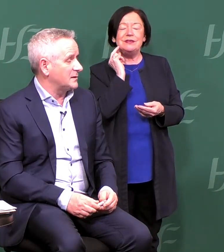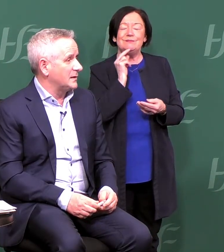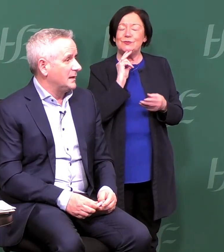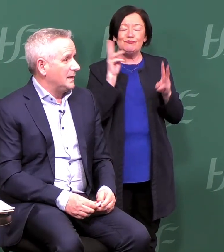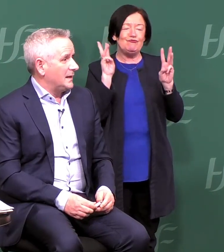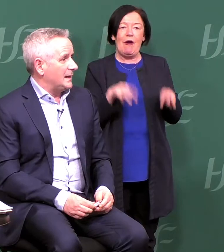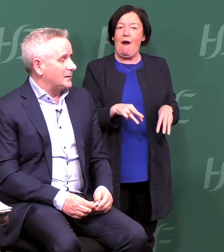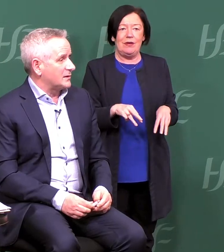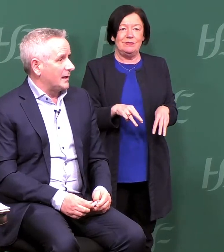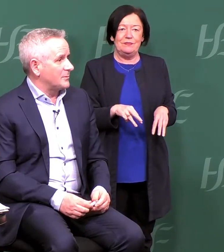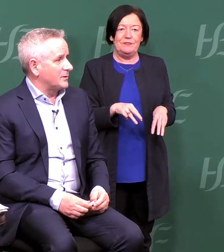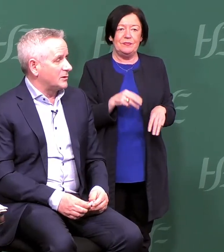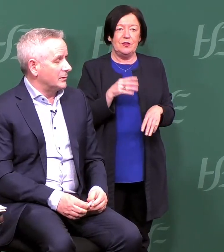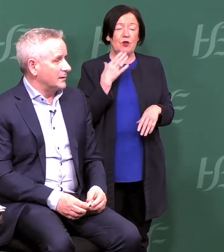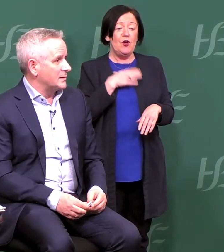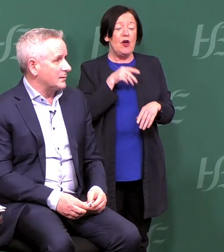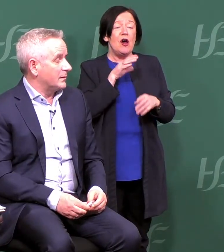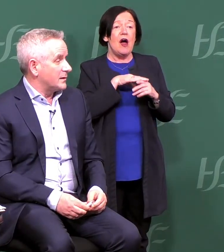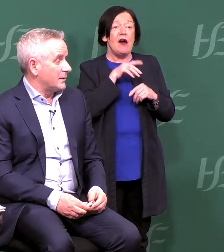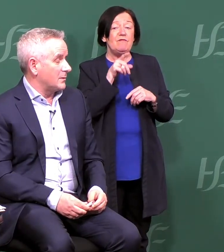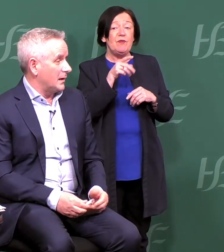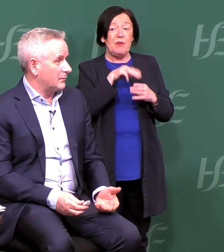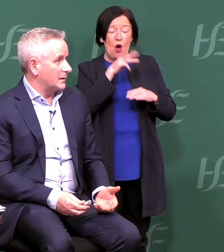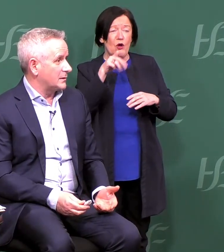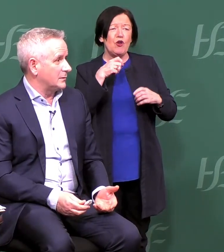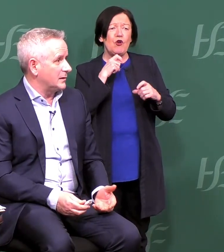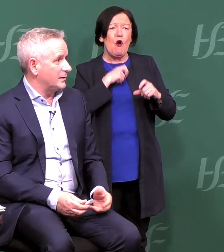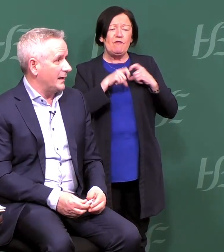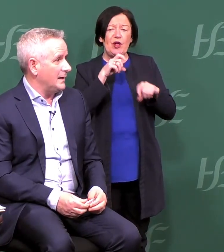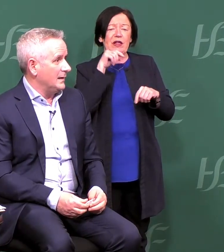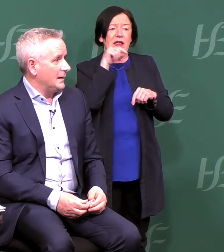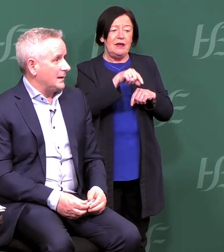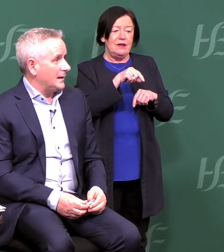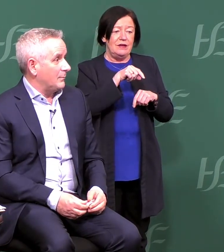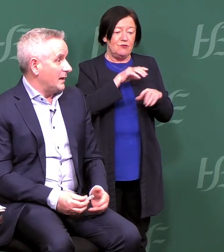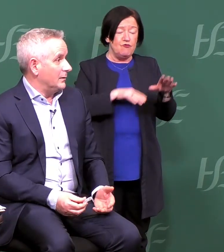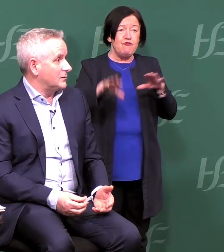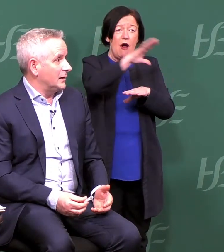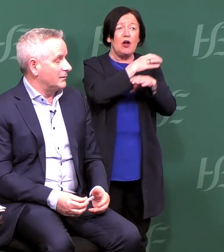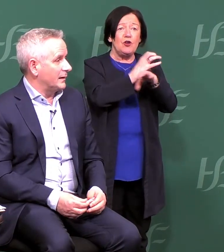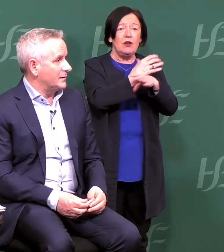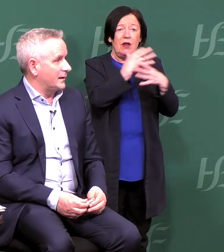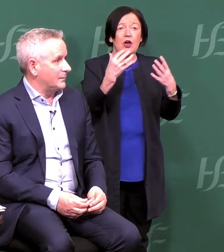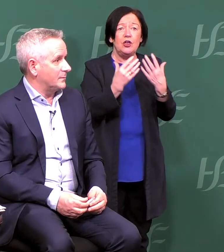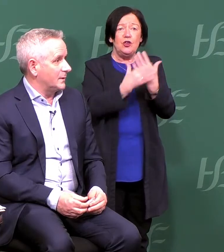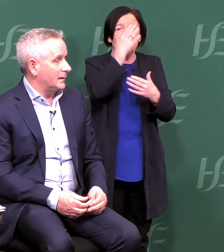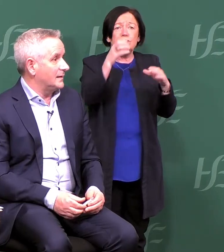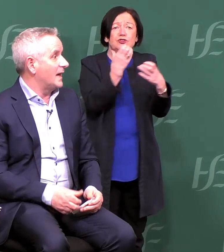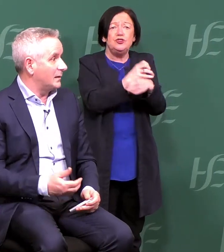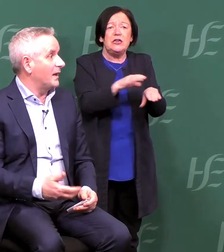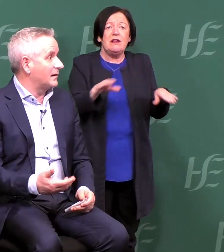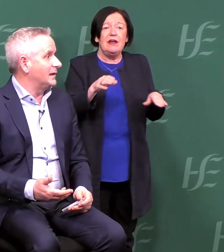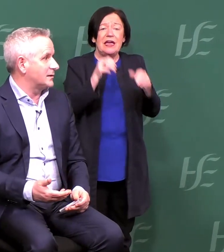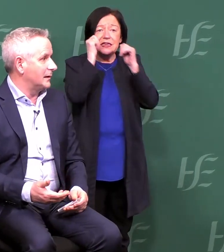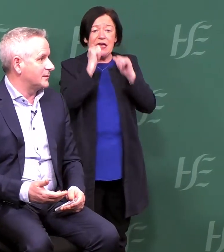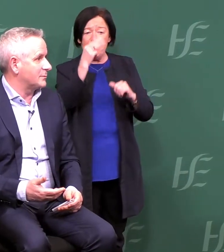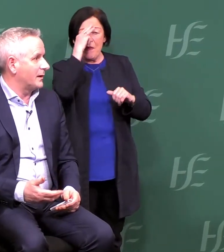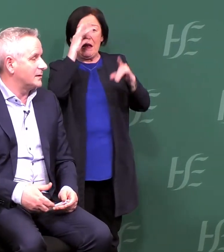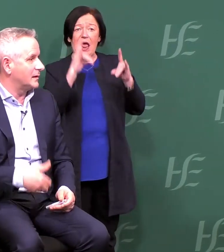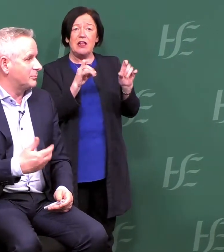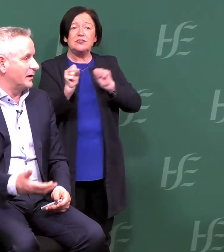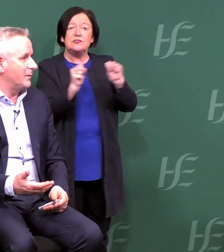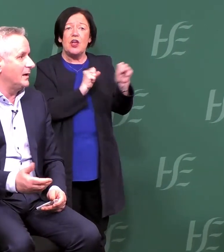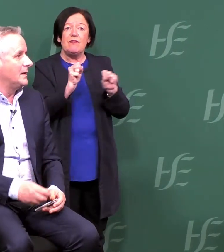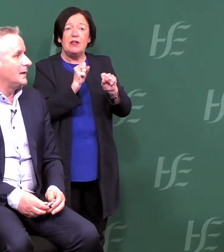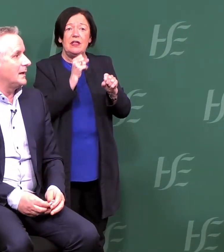what happened. Just in terms of assurance, there's no doubt all across the country today, many young children are attending mental health services,